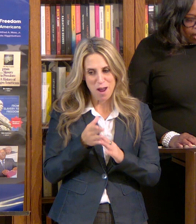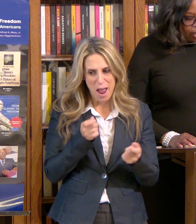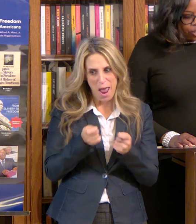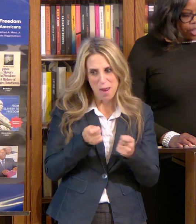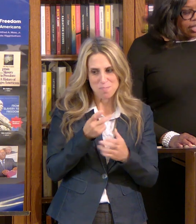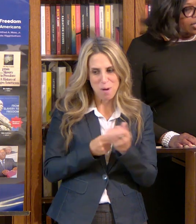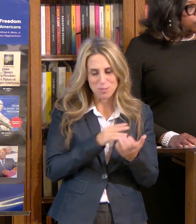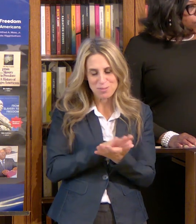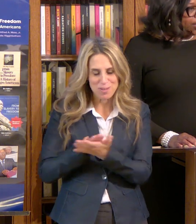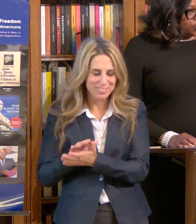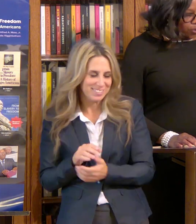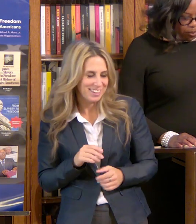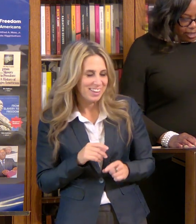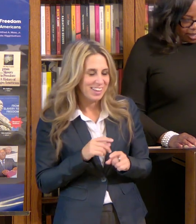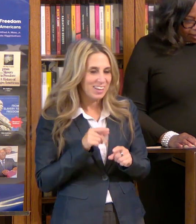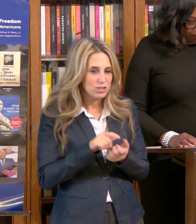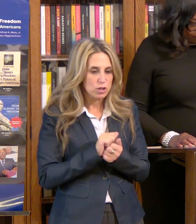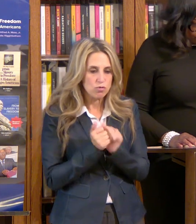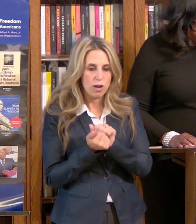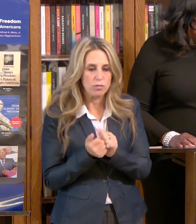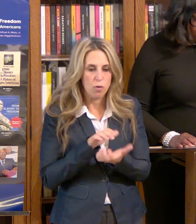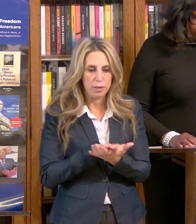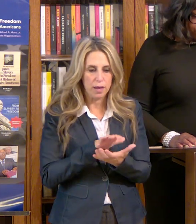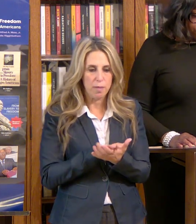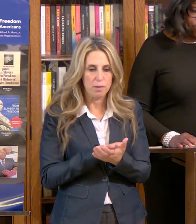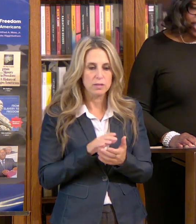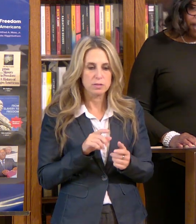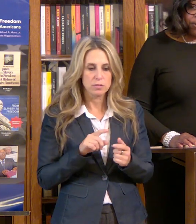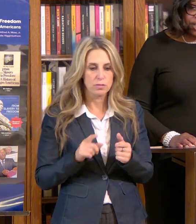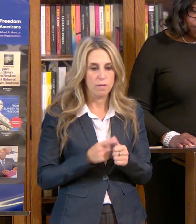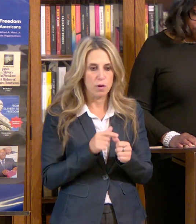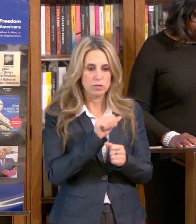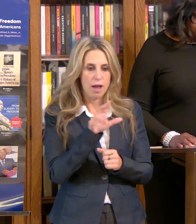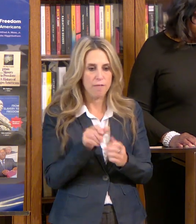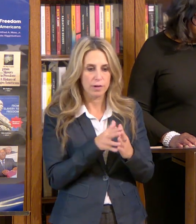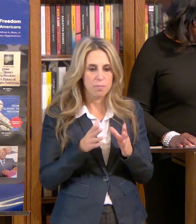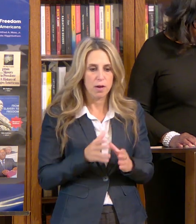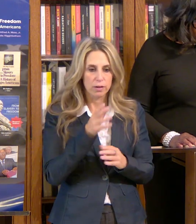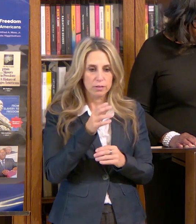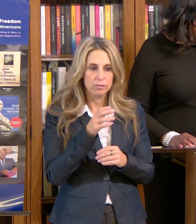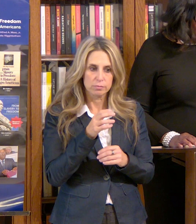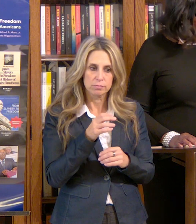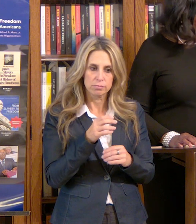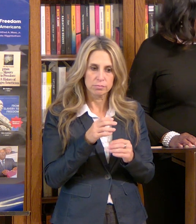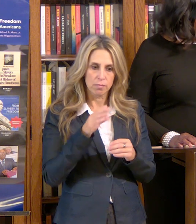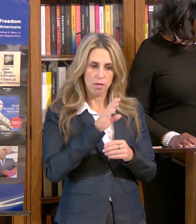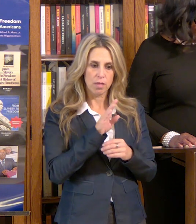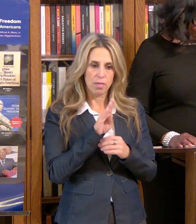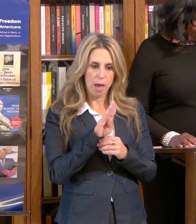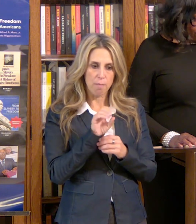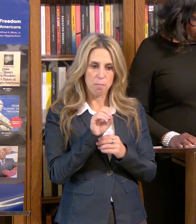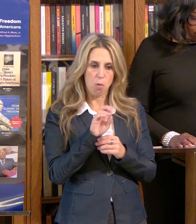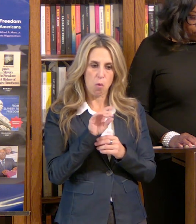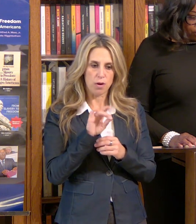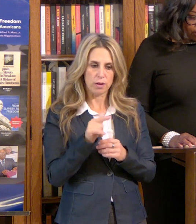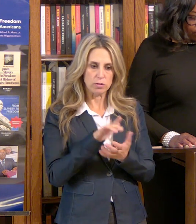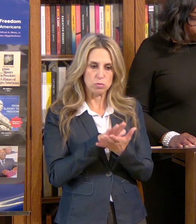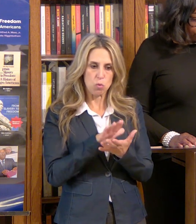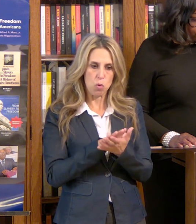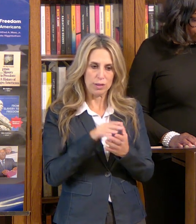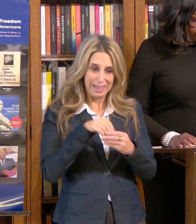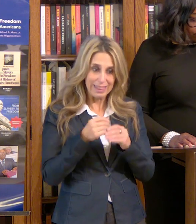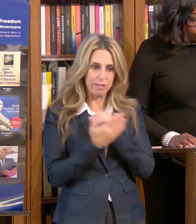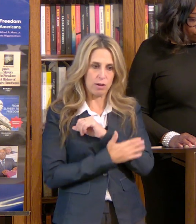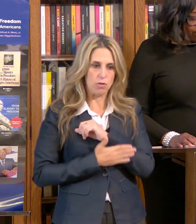schools she then transformed the campus into the first African-American boarding school in the nation she